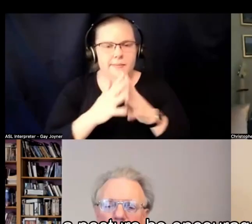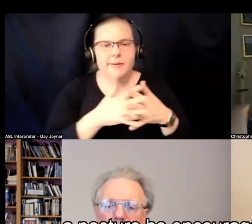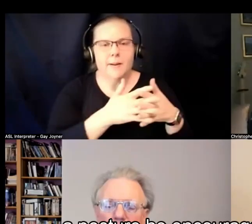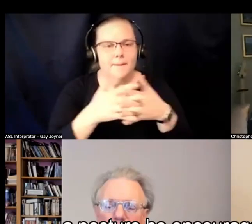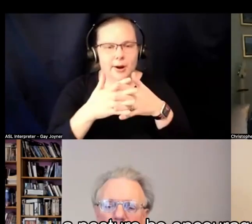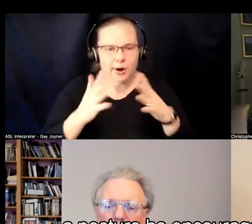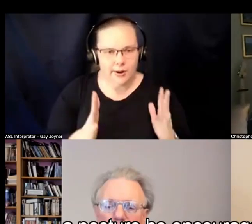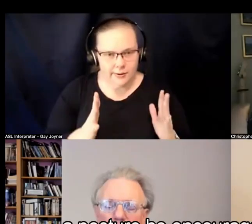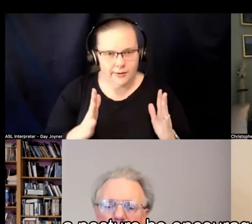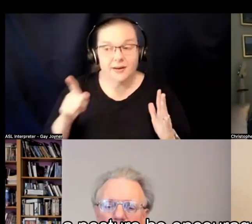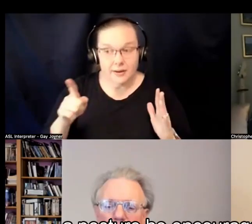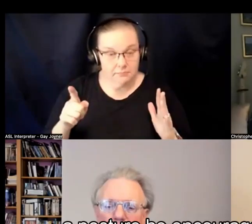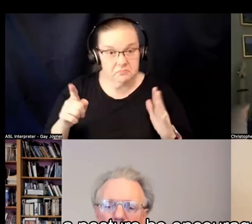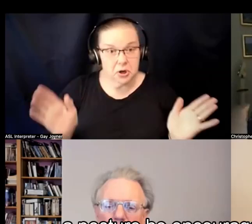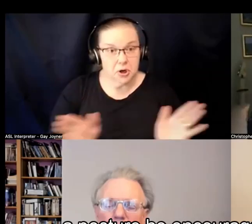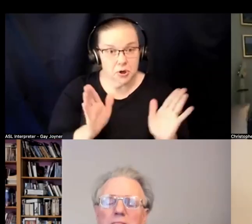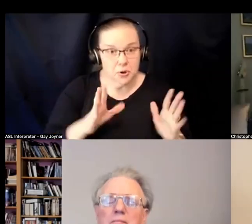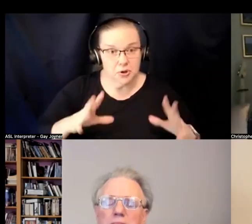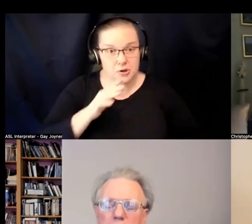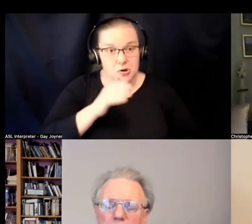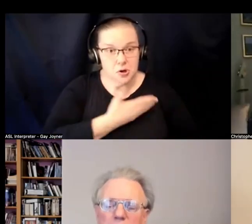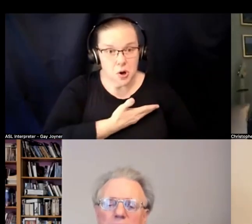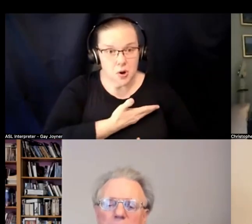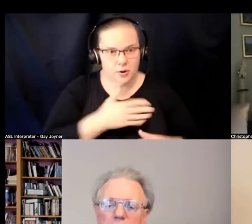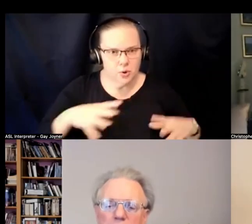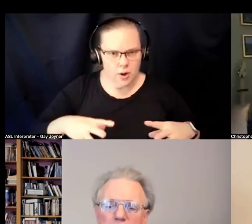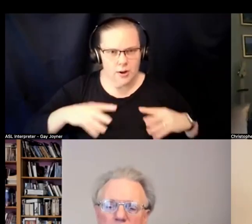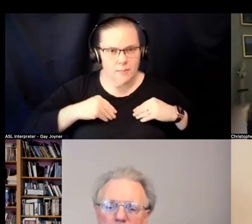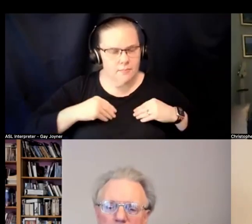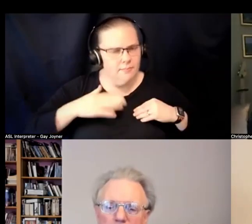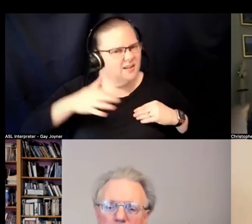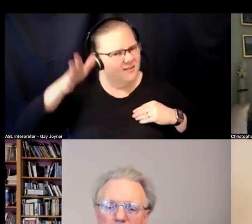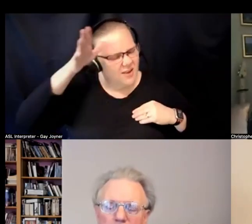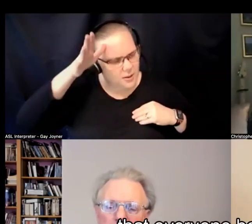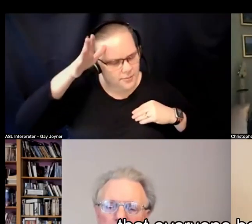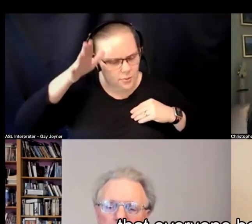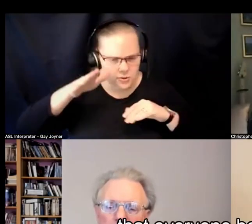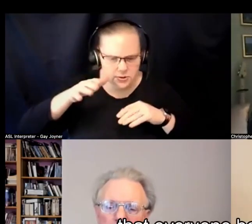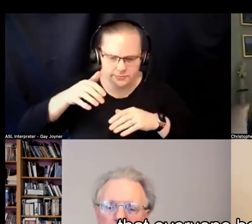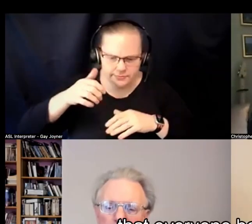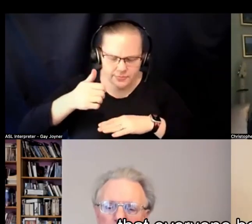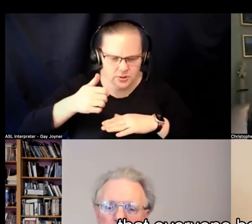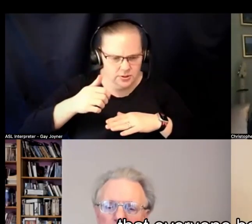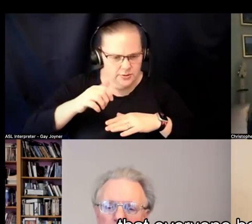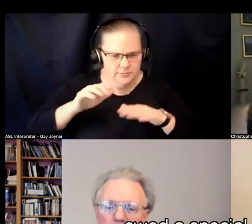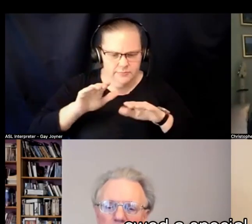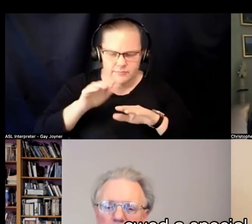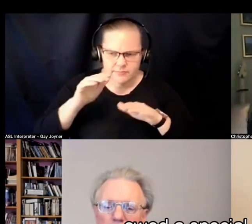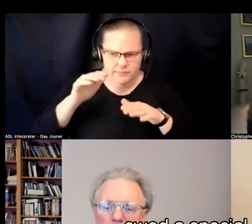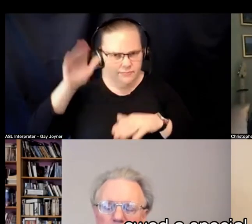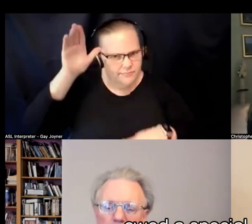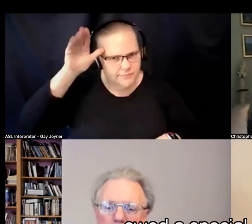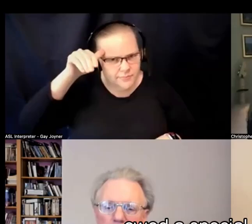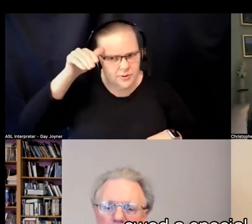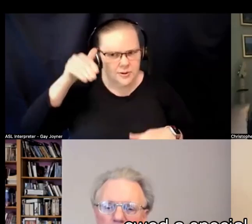a posture he encouraged his daughter to adopt as well. My father was vehement in his belief that everyone born outside the United States owed a